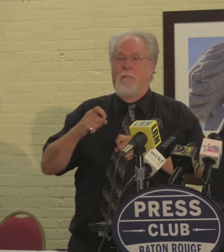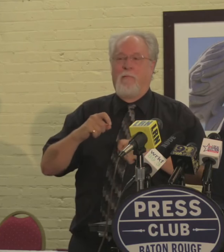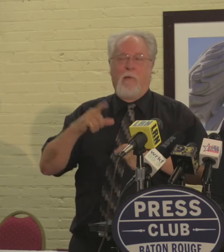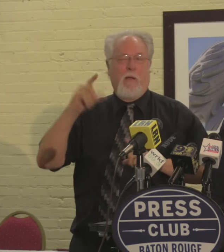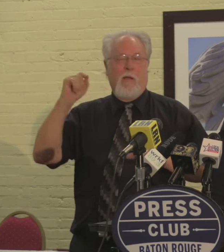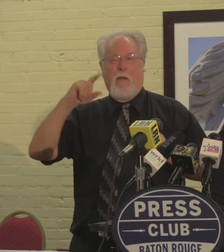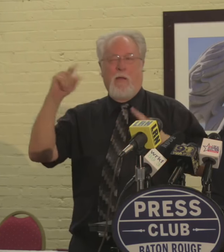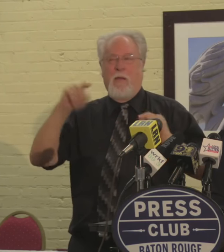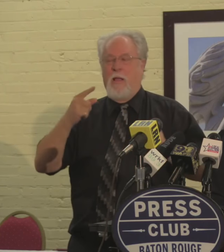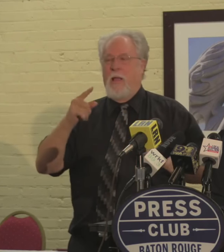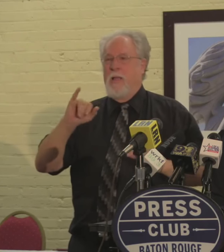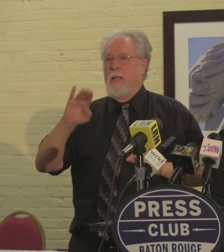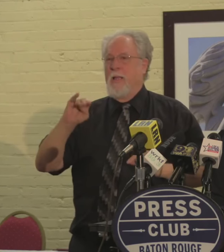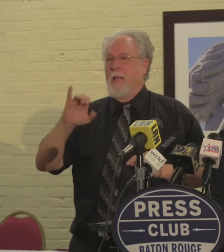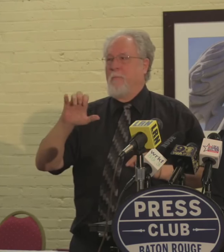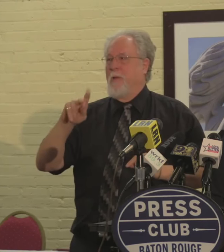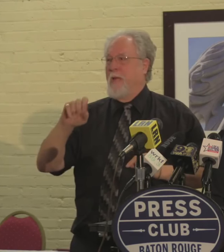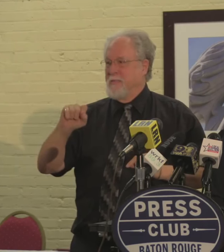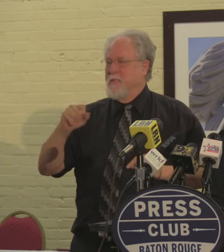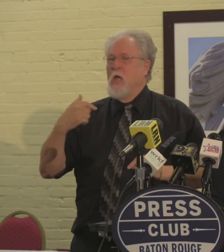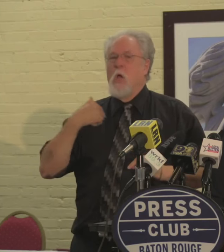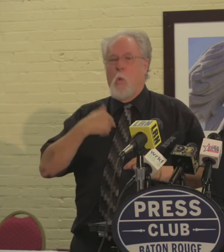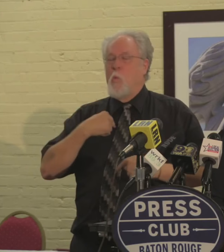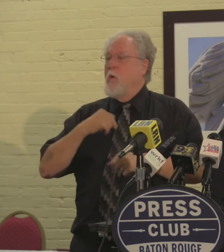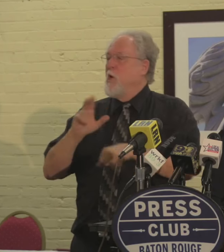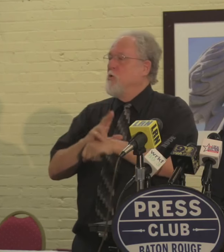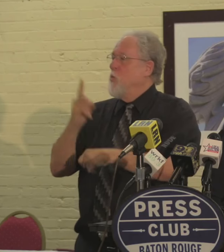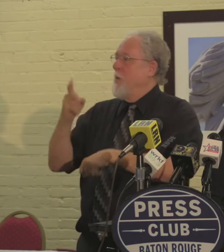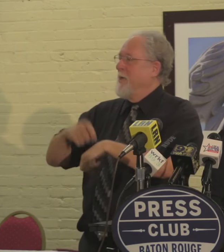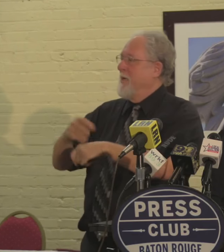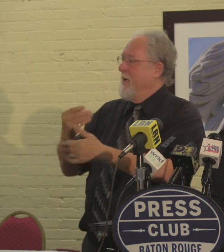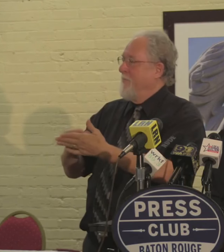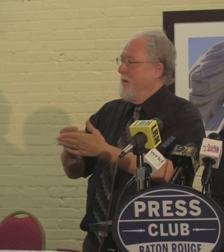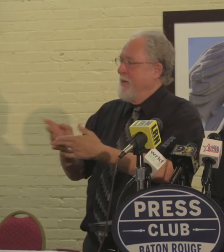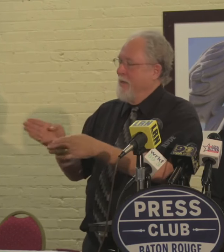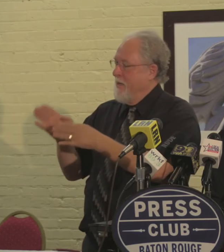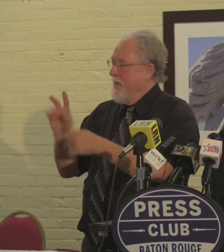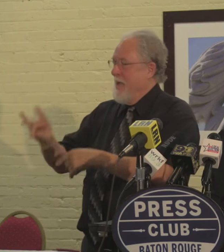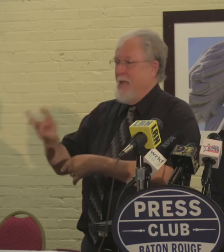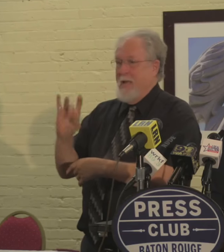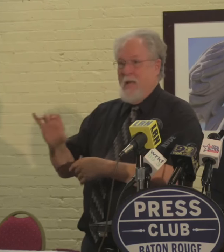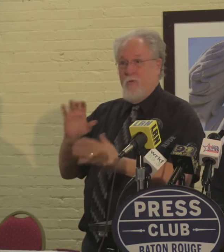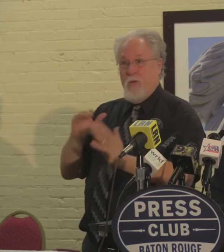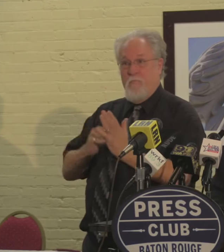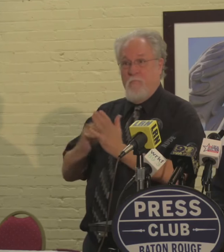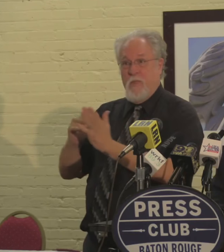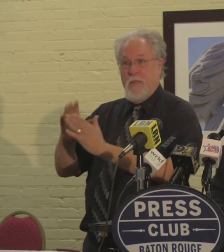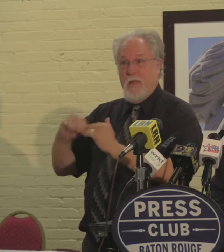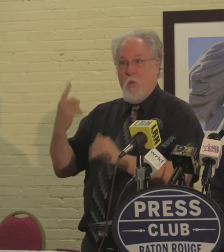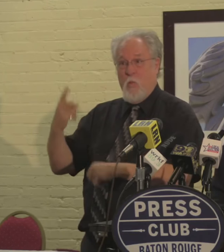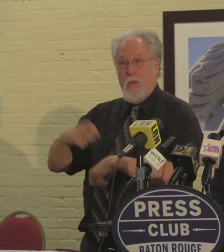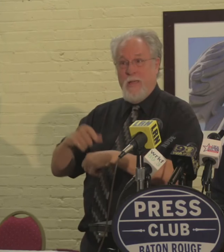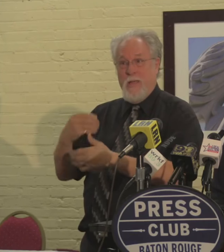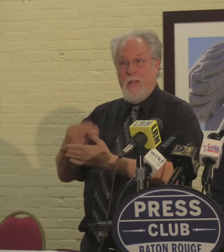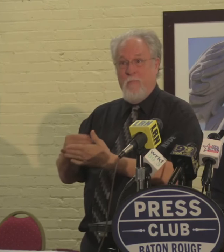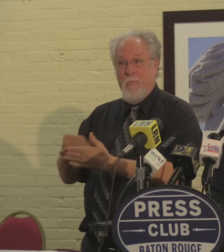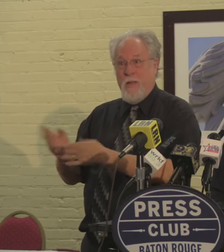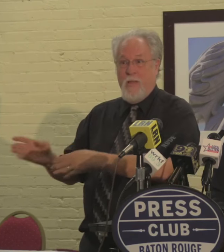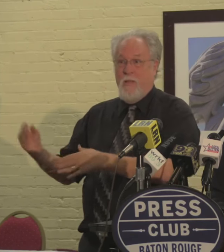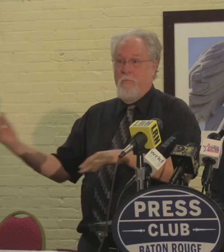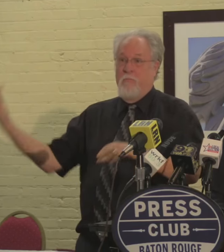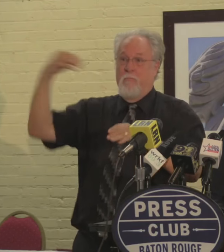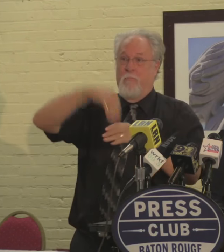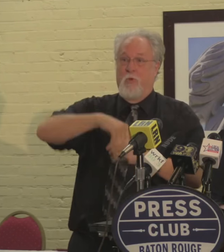had the unprecedented use of one-time money, including $800 million in one-time money in the